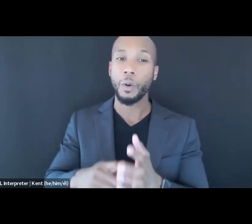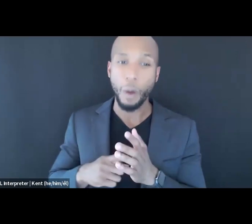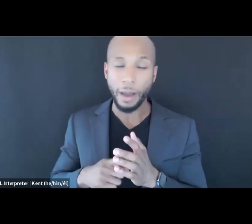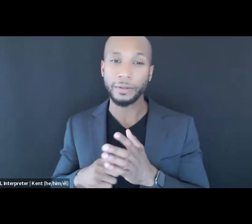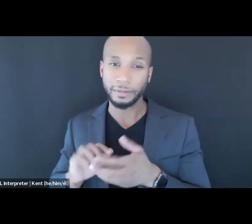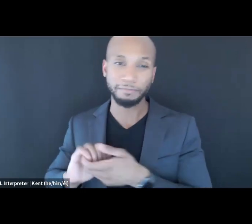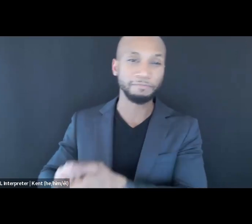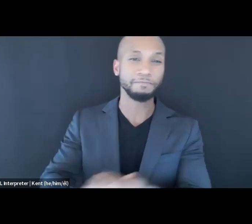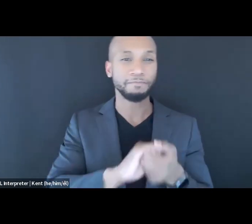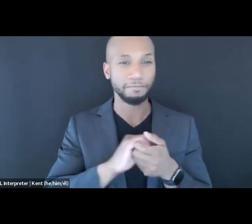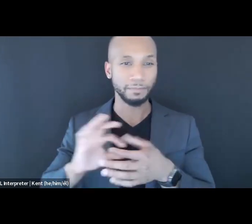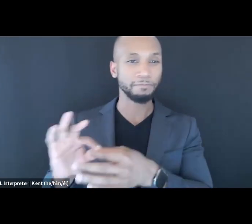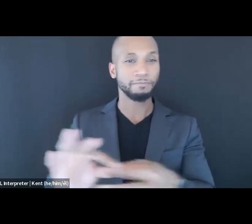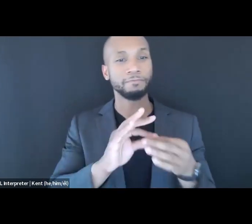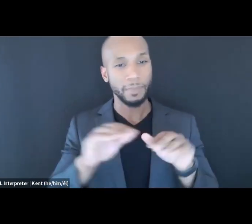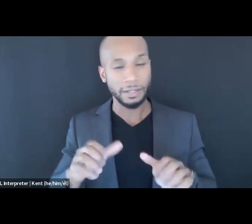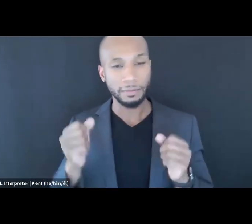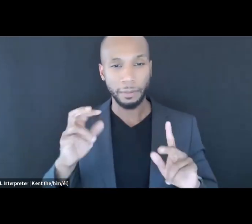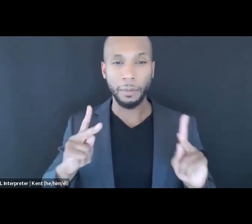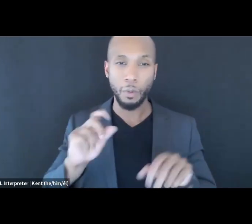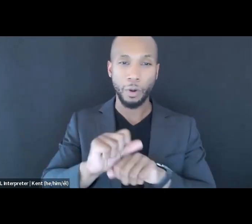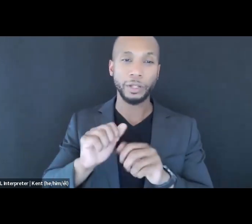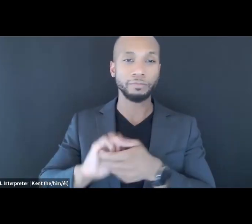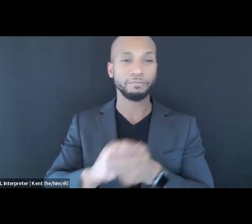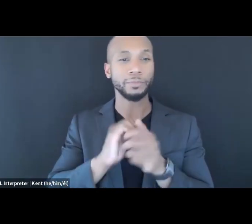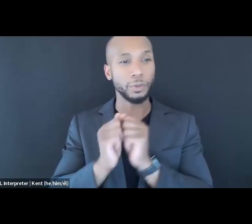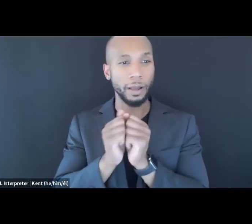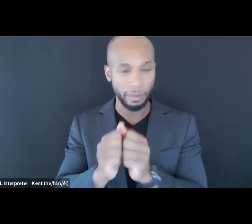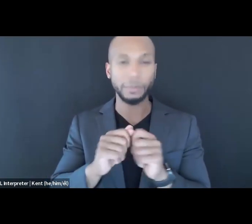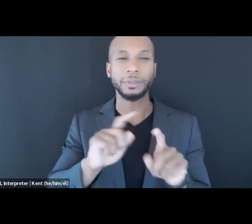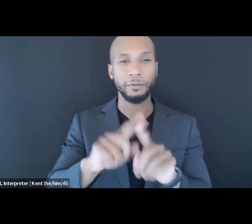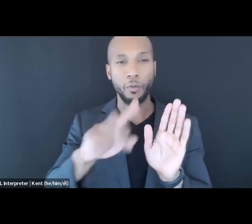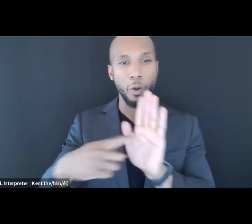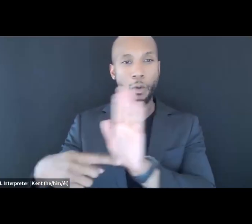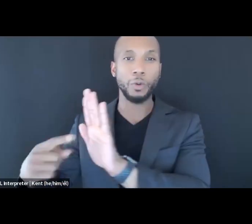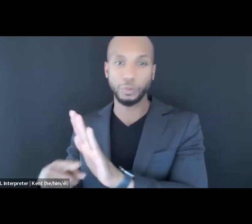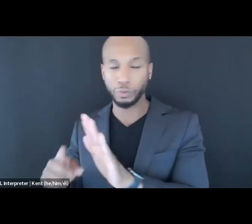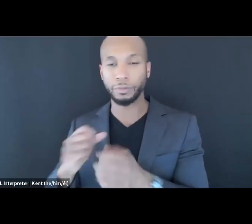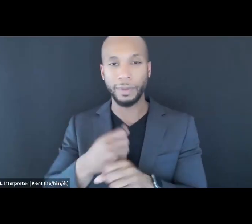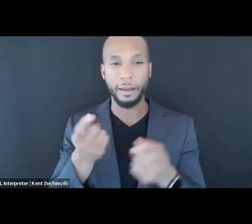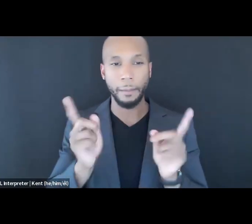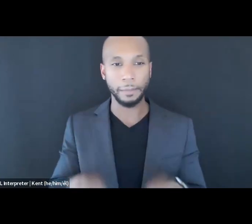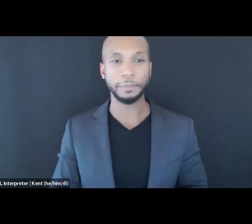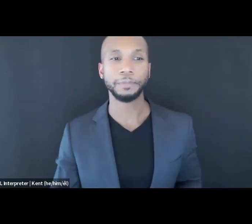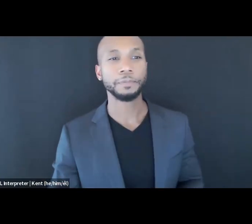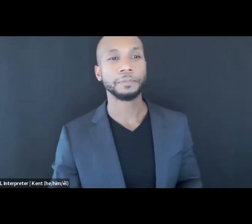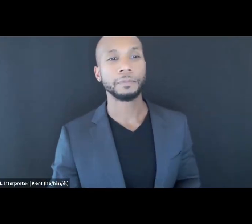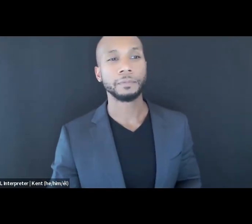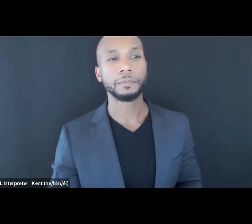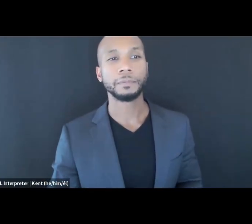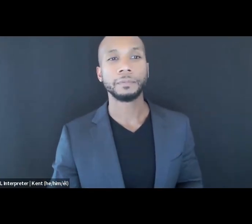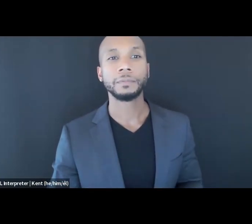the combined actions of many people working together and playing different roles to bring it about. Showing